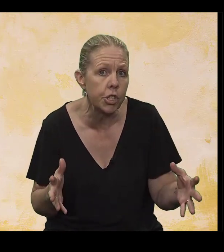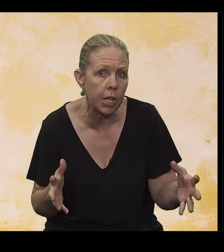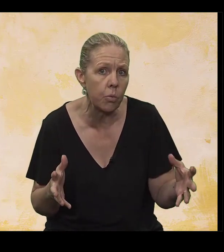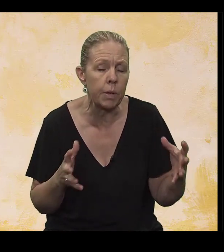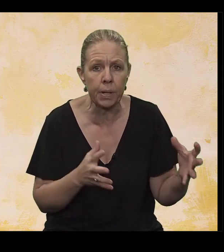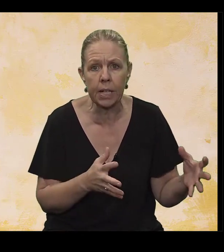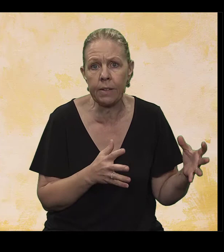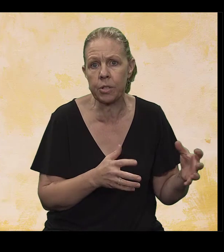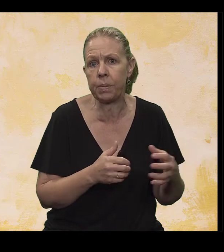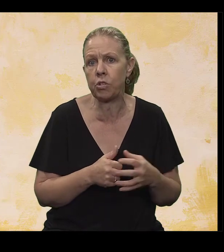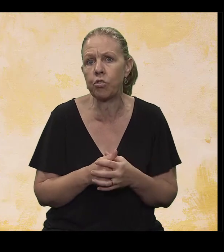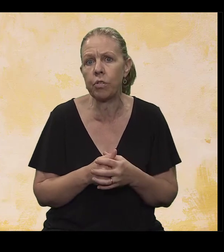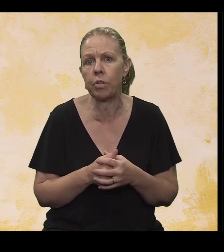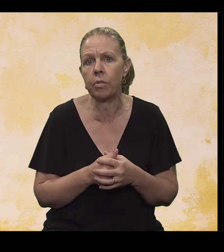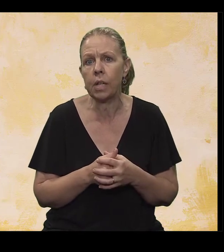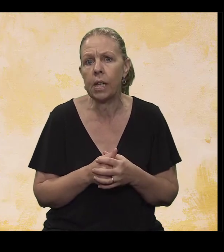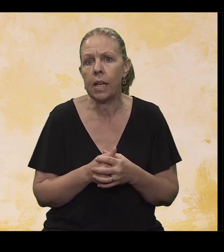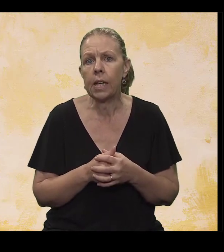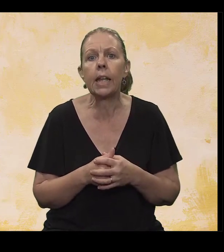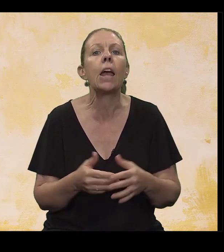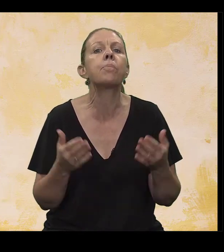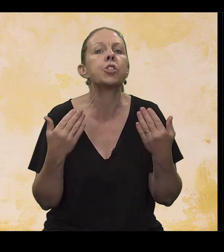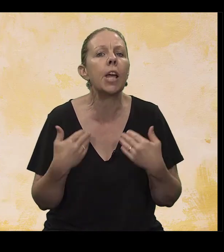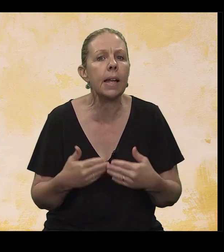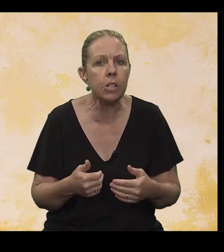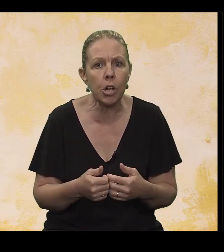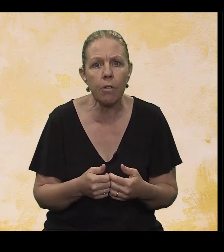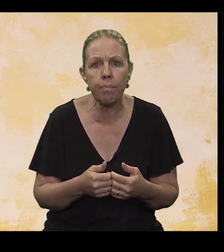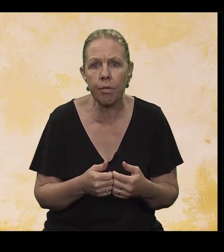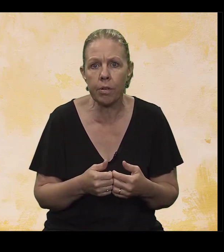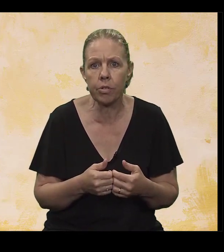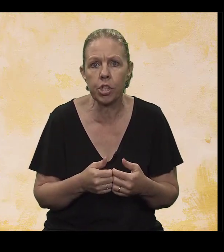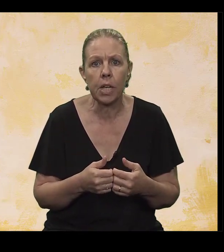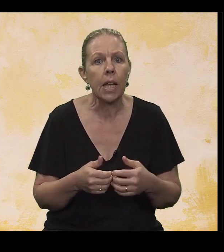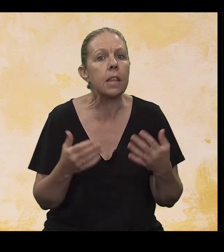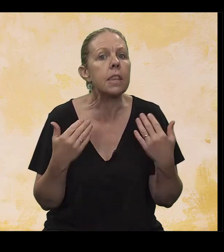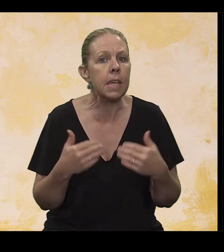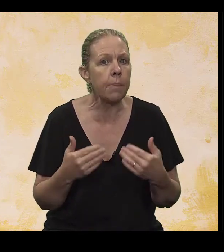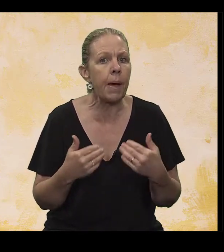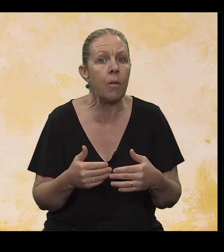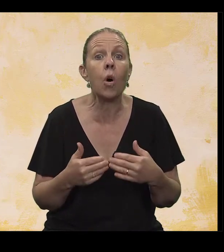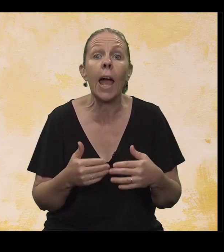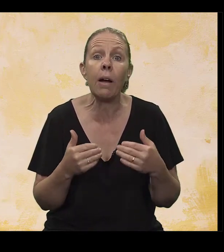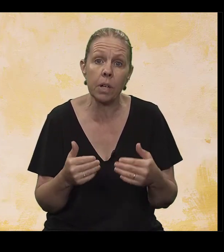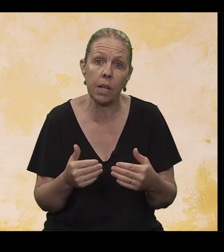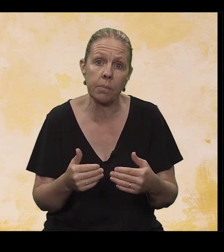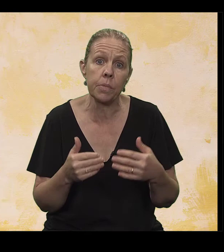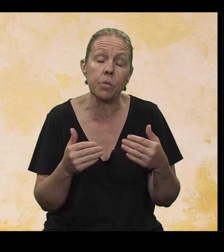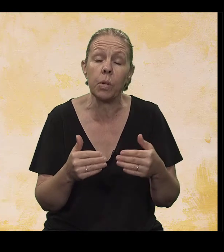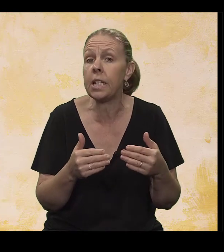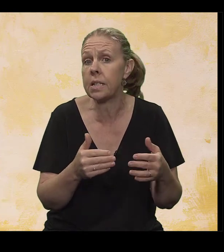logic we believe to be true can help challenge our approach and think about what outcomes we need to